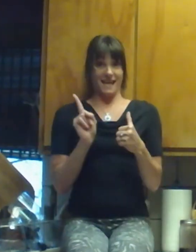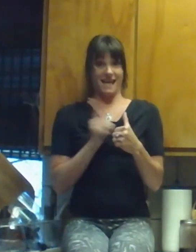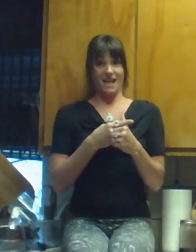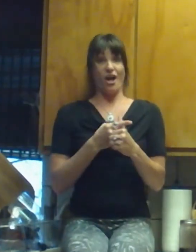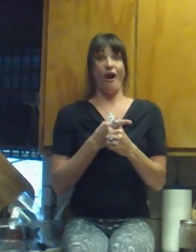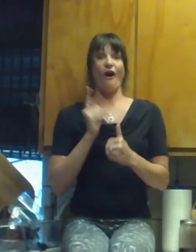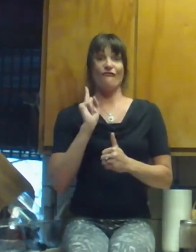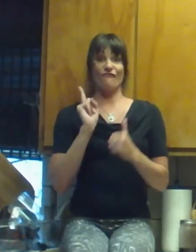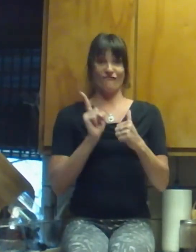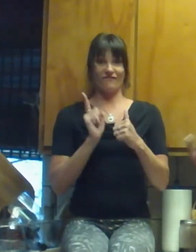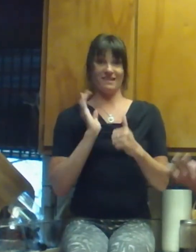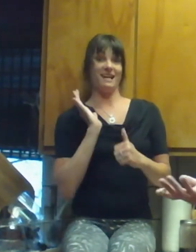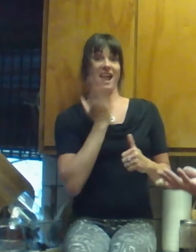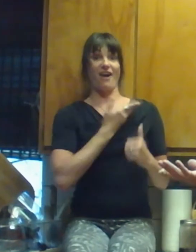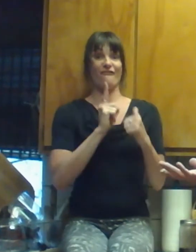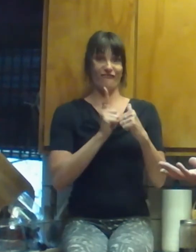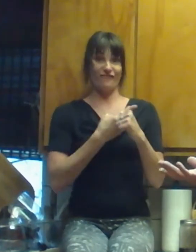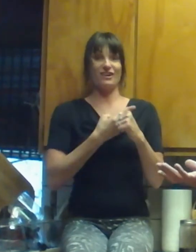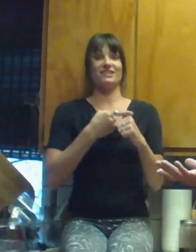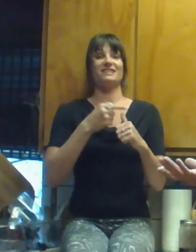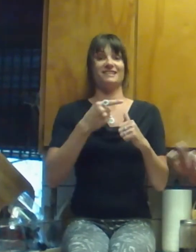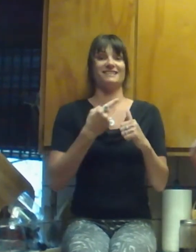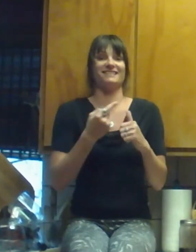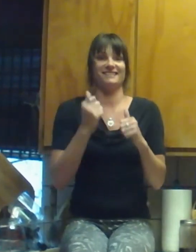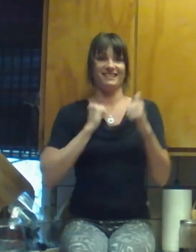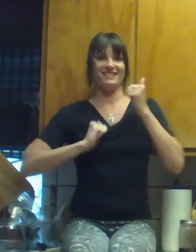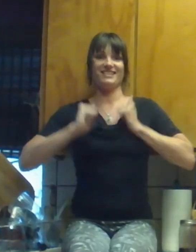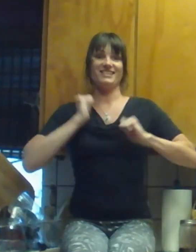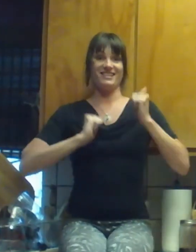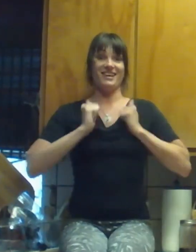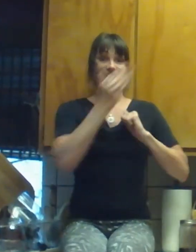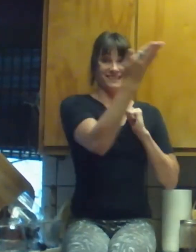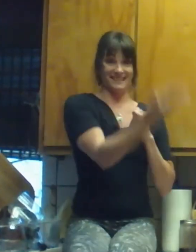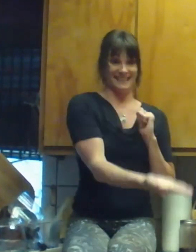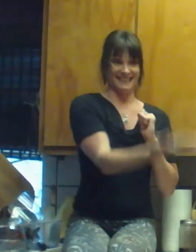I'm Jai. This is my assistant, Ingrid,